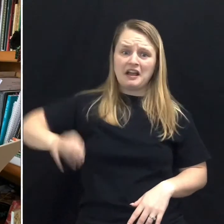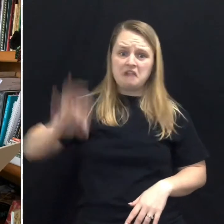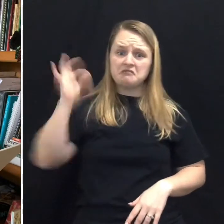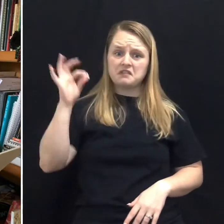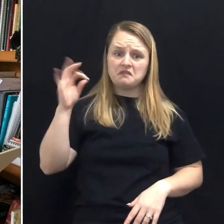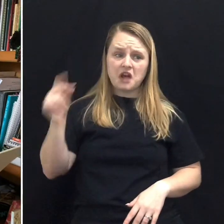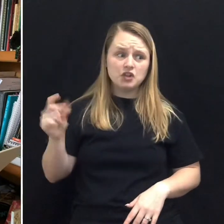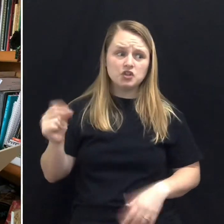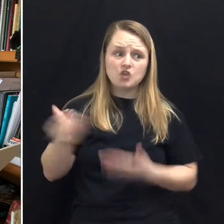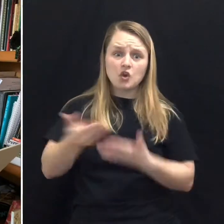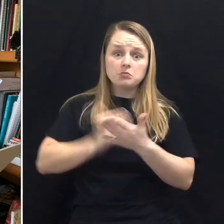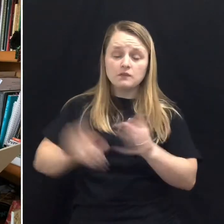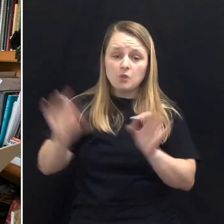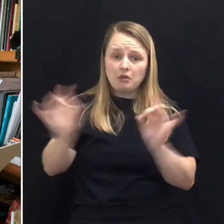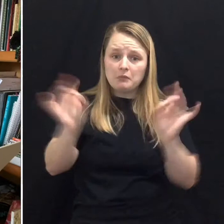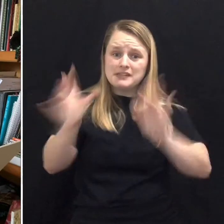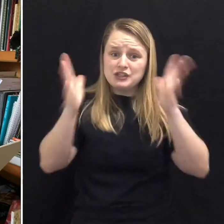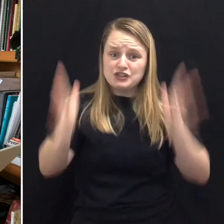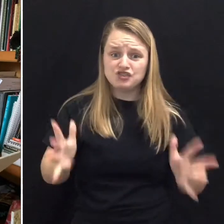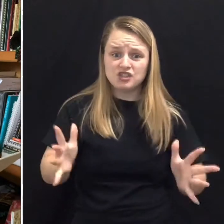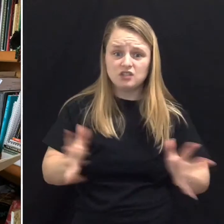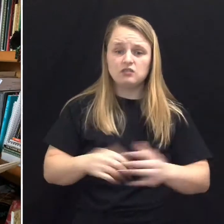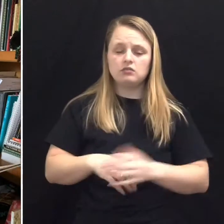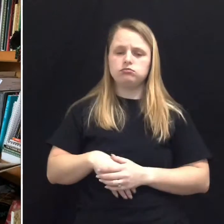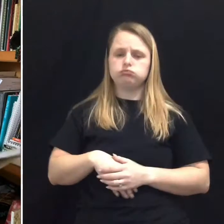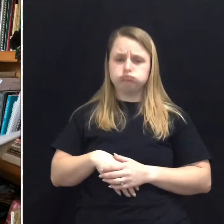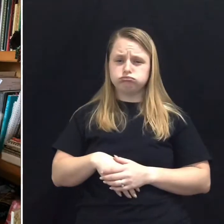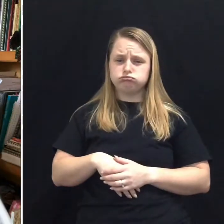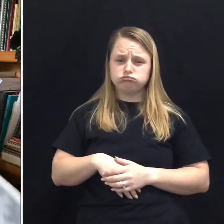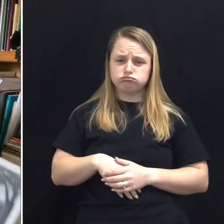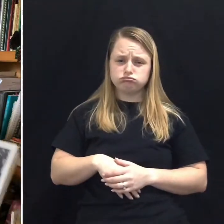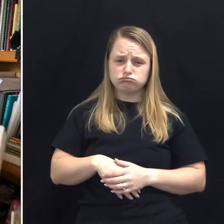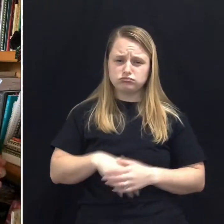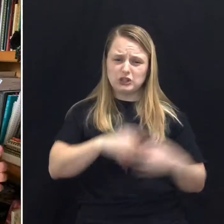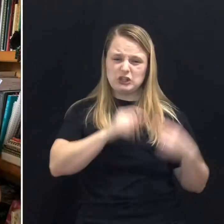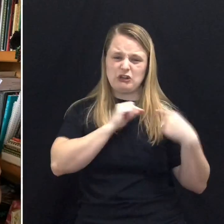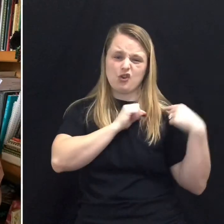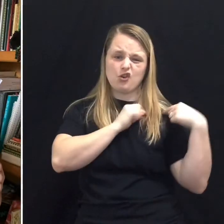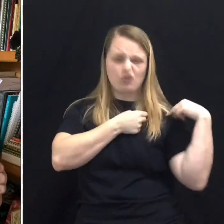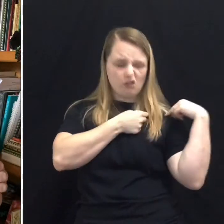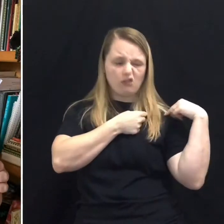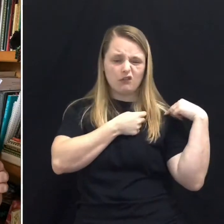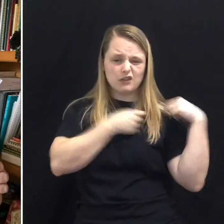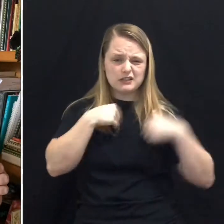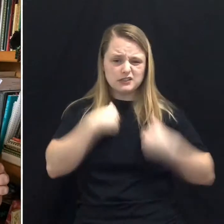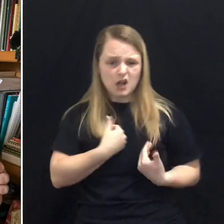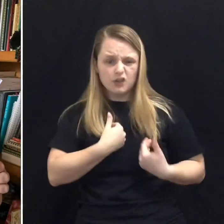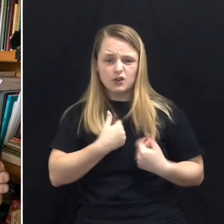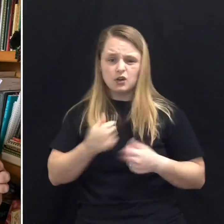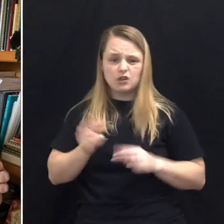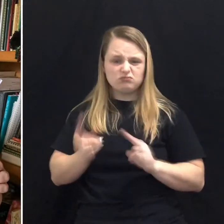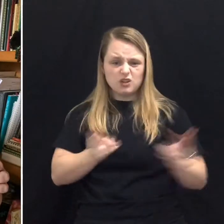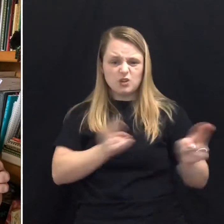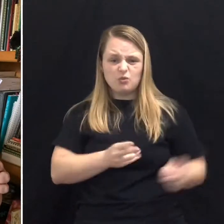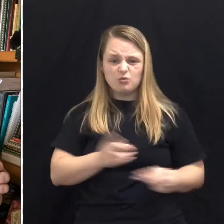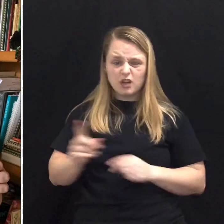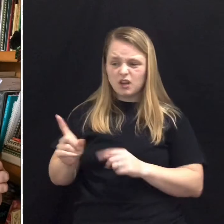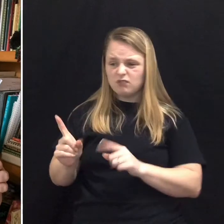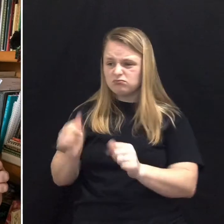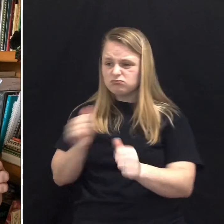him. Bruised and tired, he hurried off in the dog's